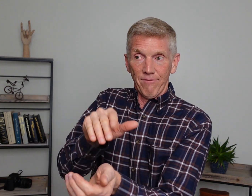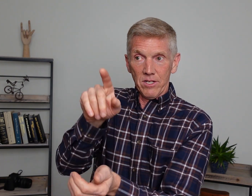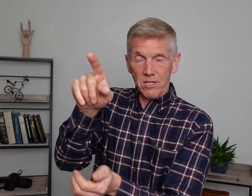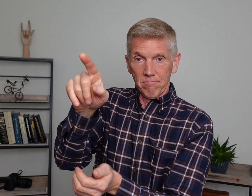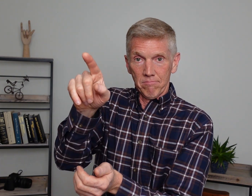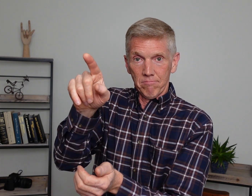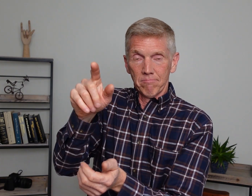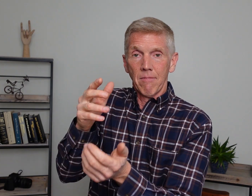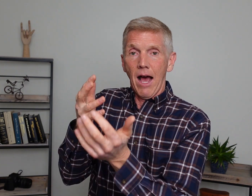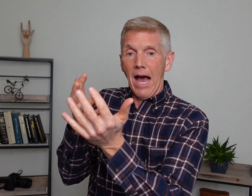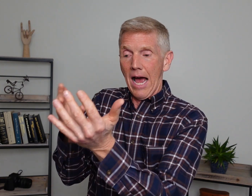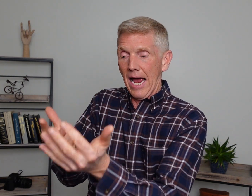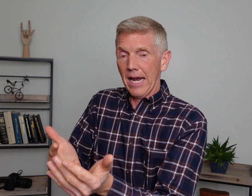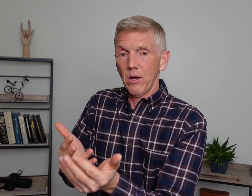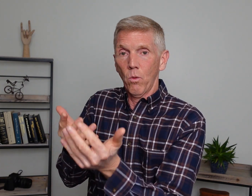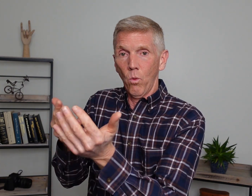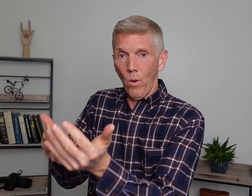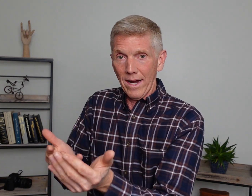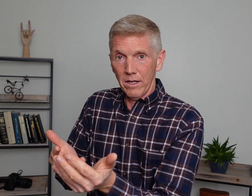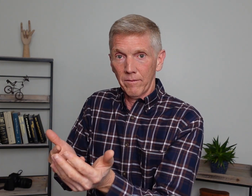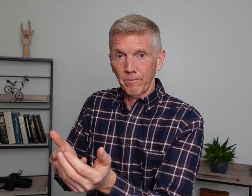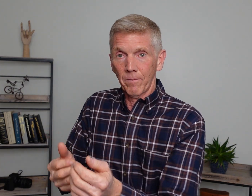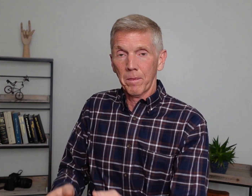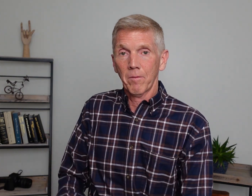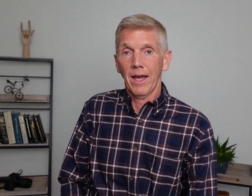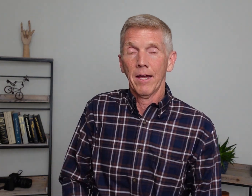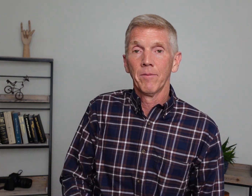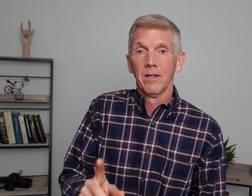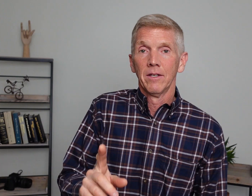office, I waited. Okay,